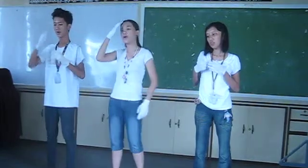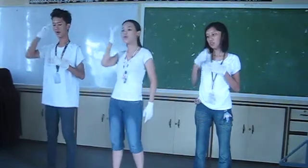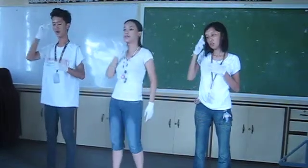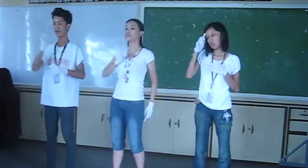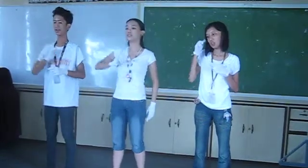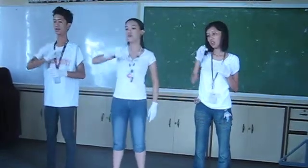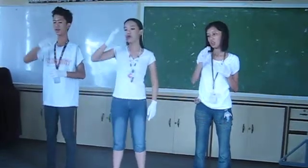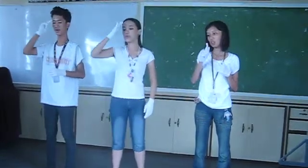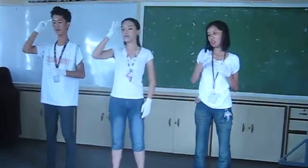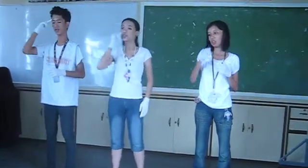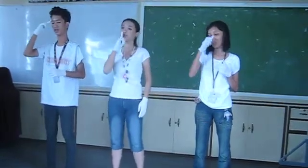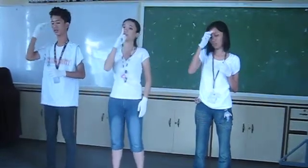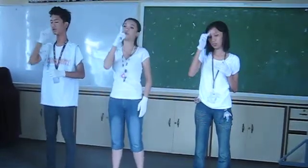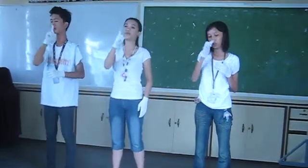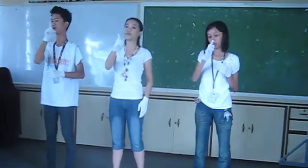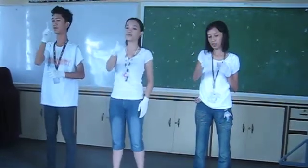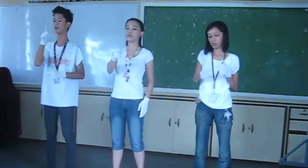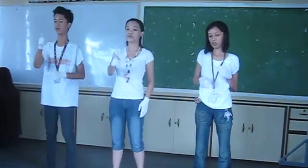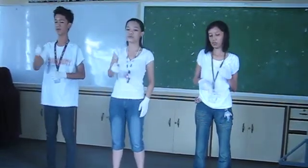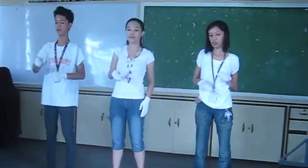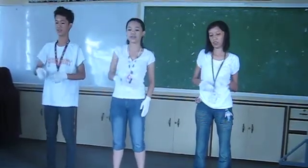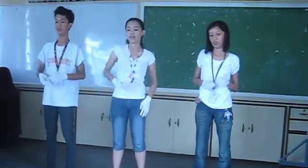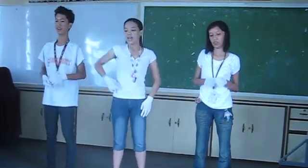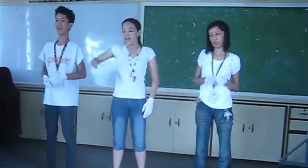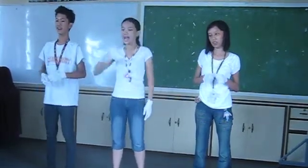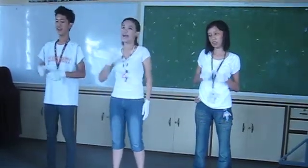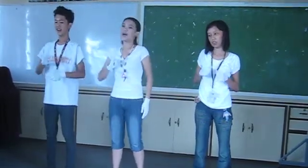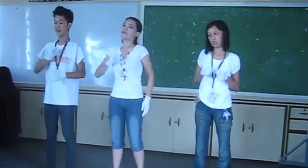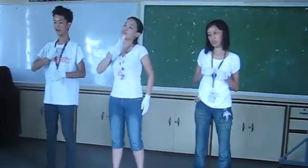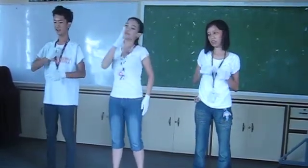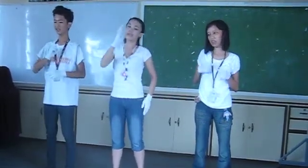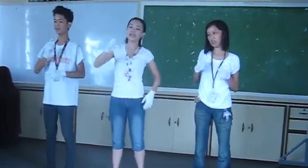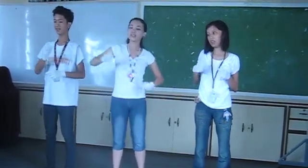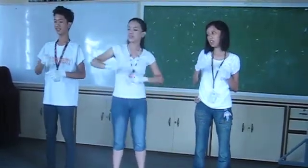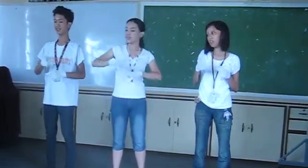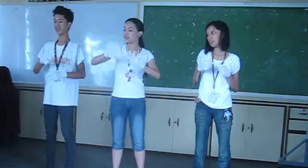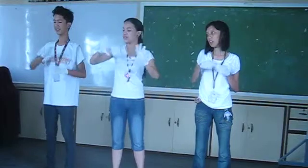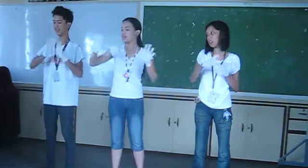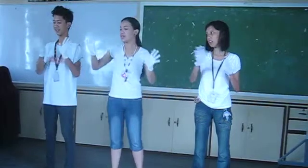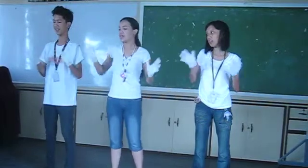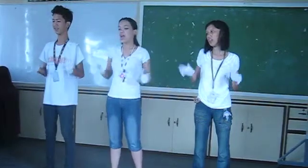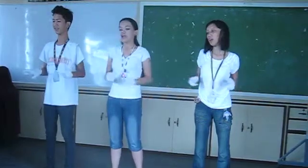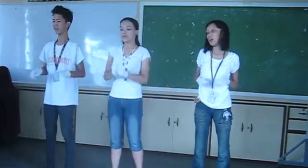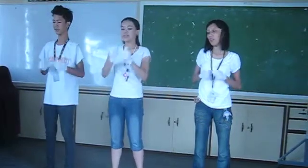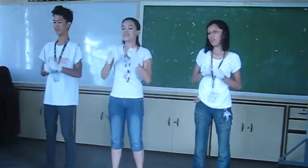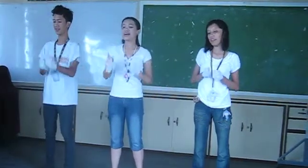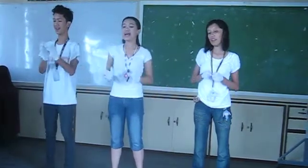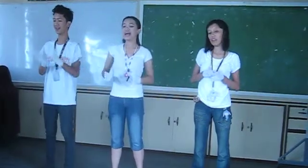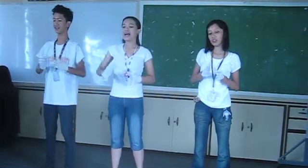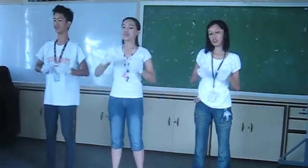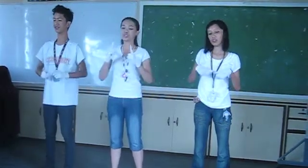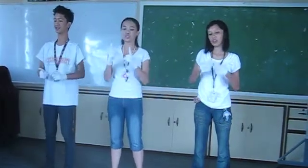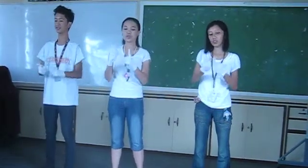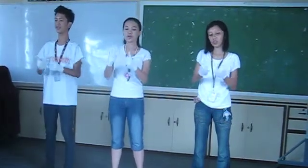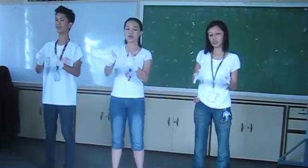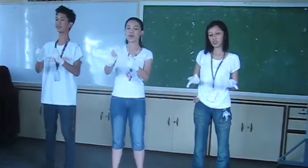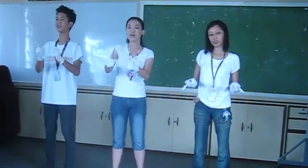I know the truth. I would be nothing without